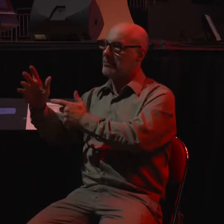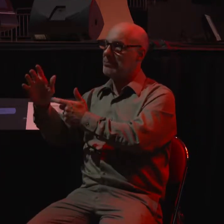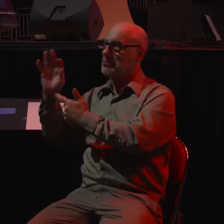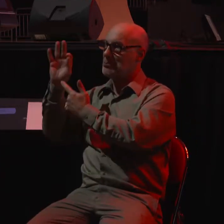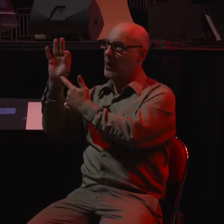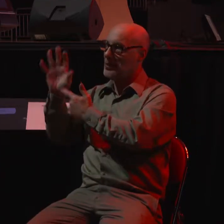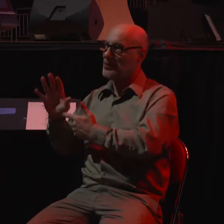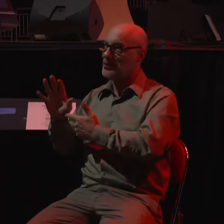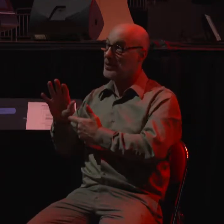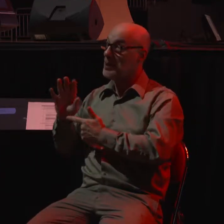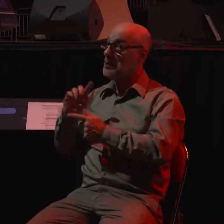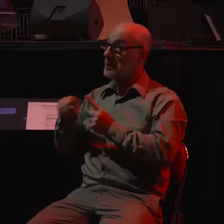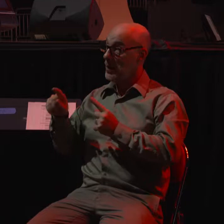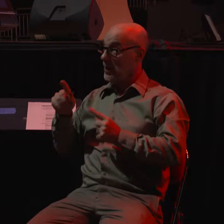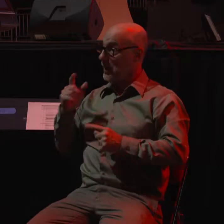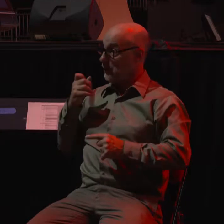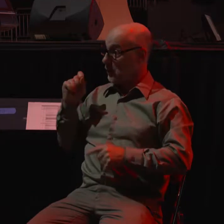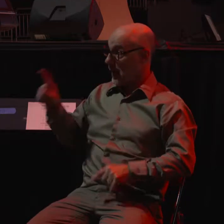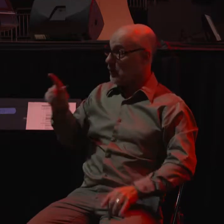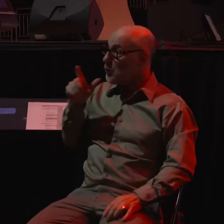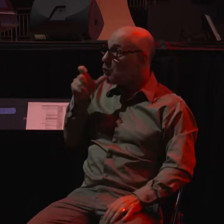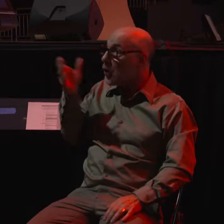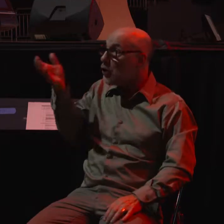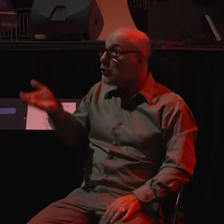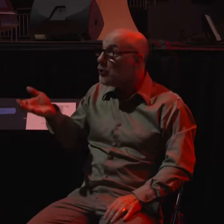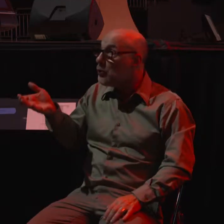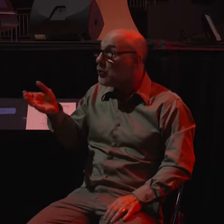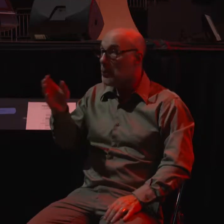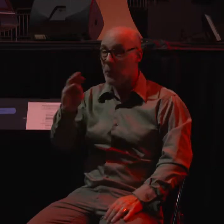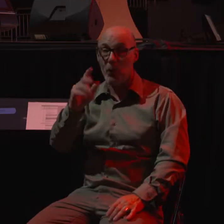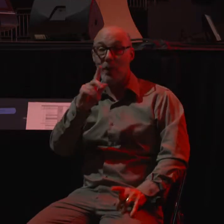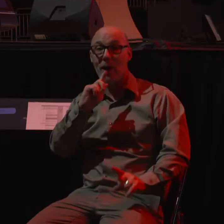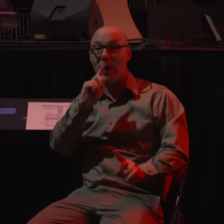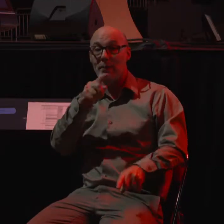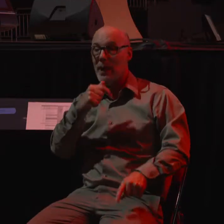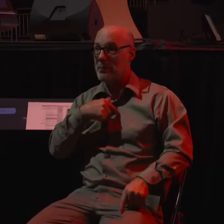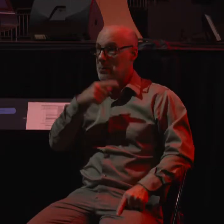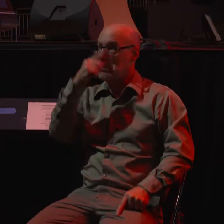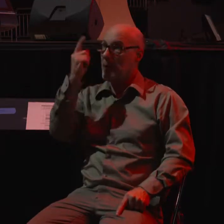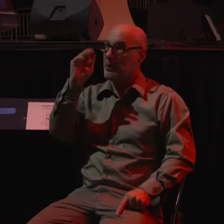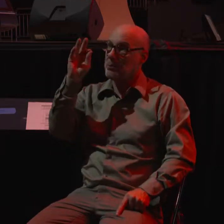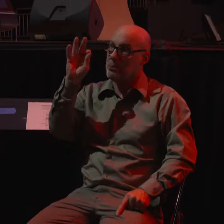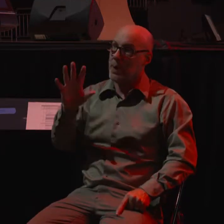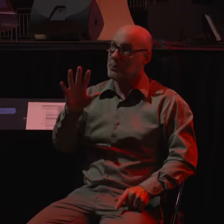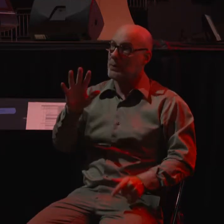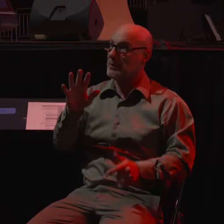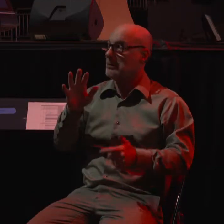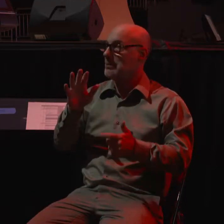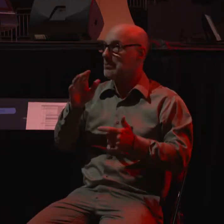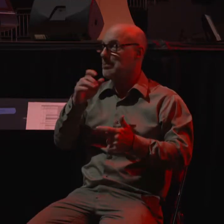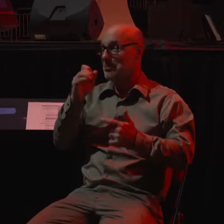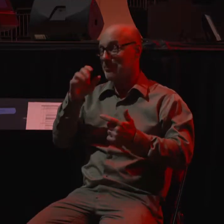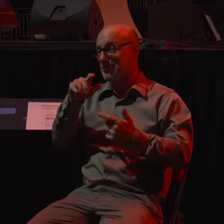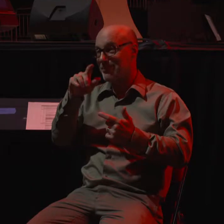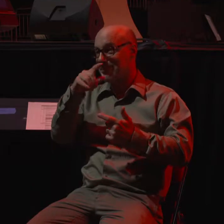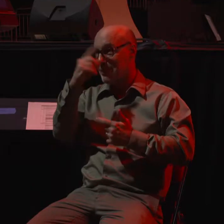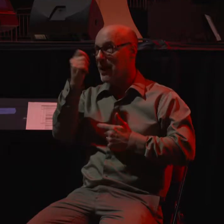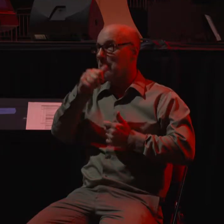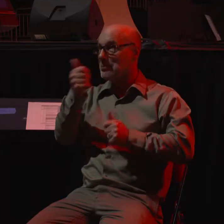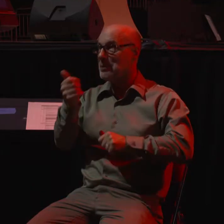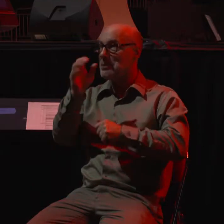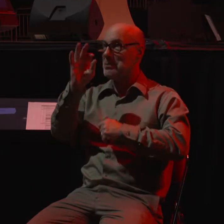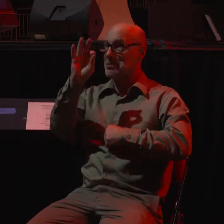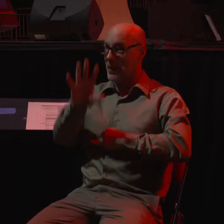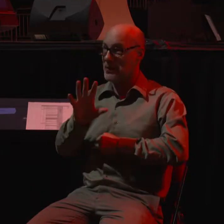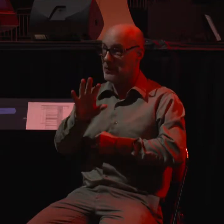thought of himself was as a Black Baptist pastor. Yeah. So how was King thought of? This